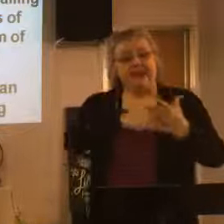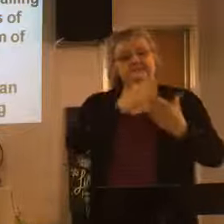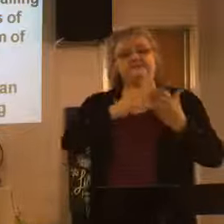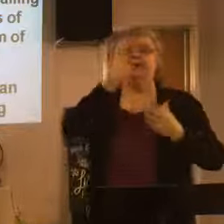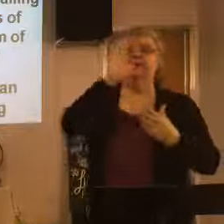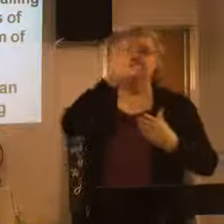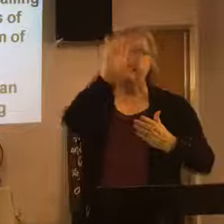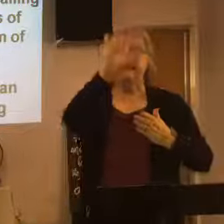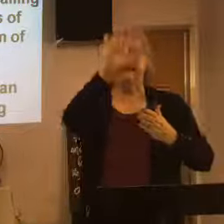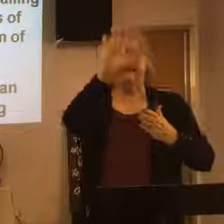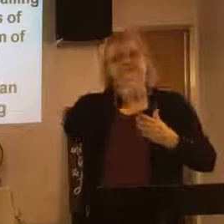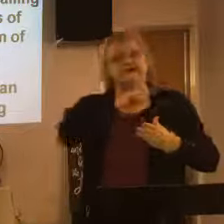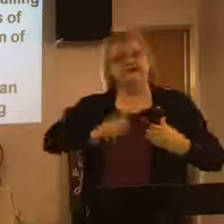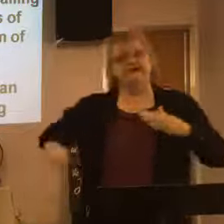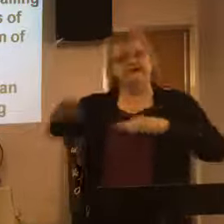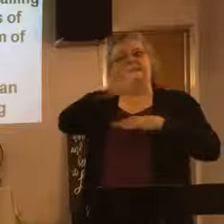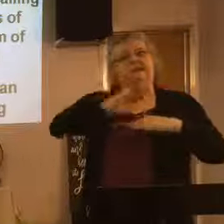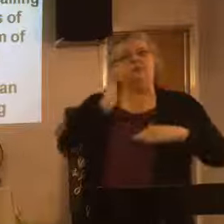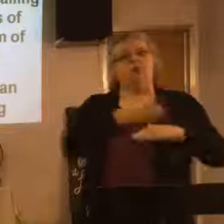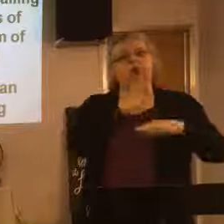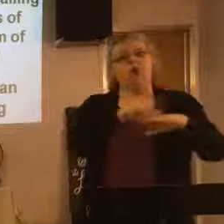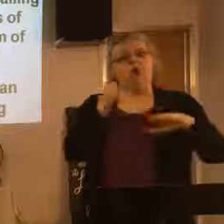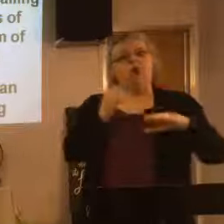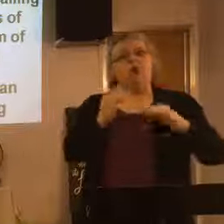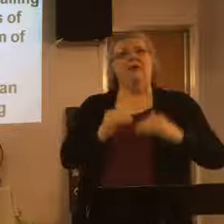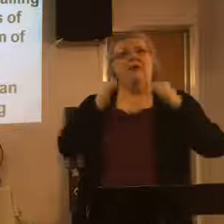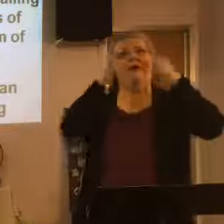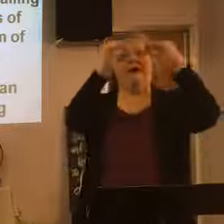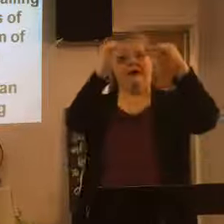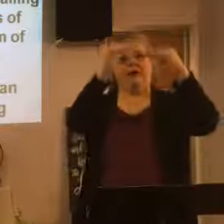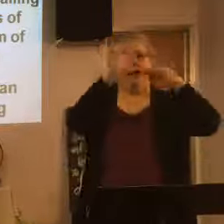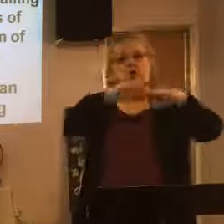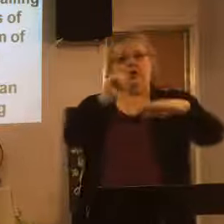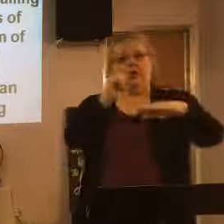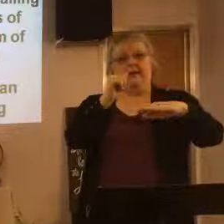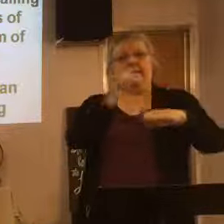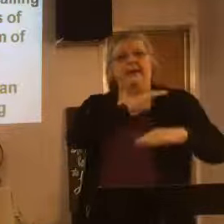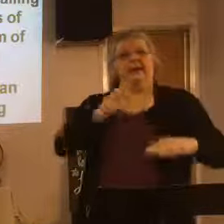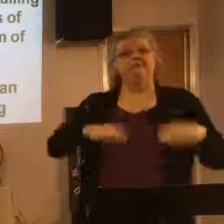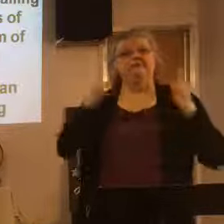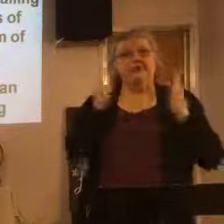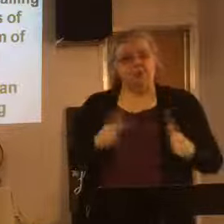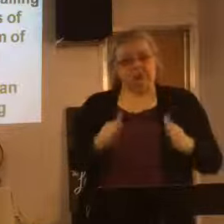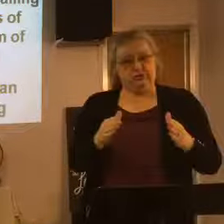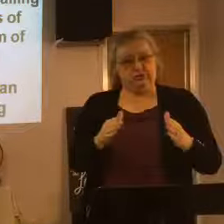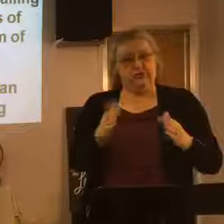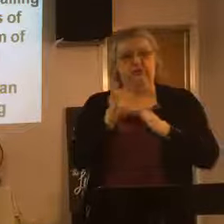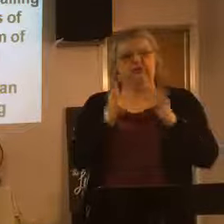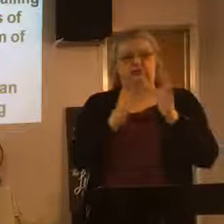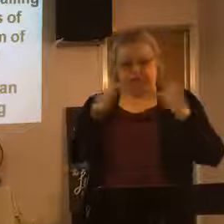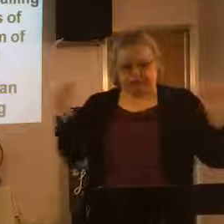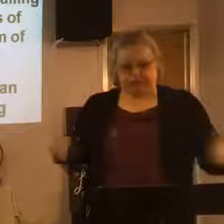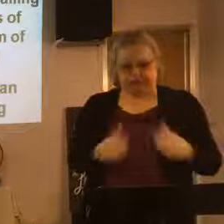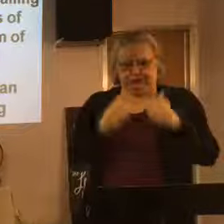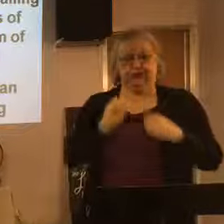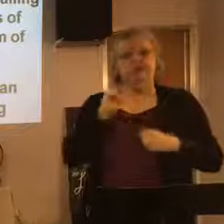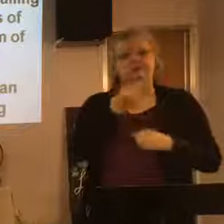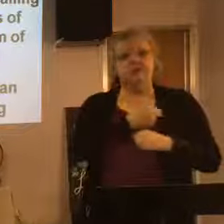God, we're called to a higher calling. And so as a Christian, Jesus challenges